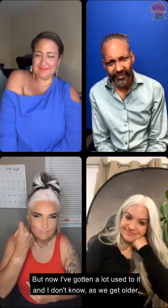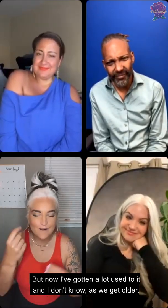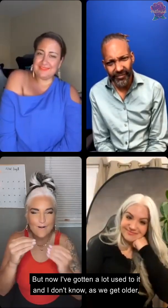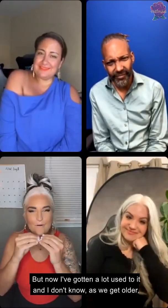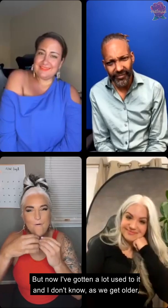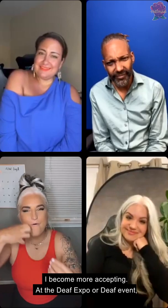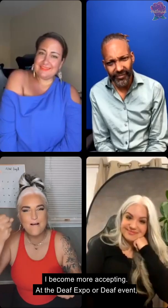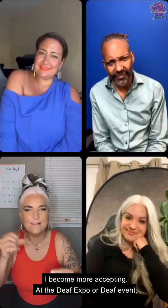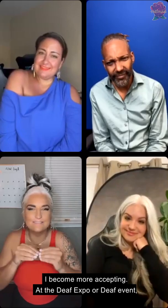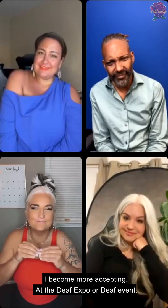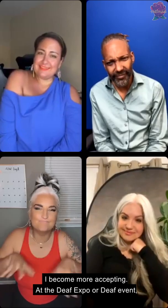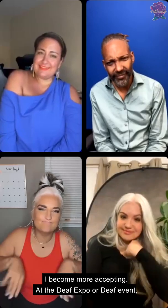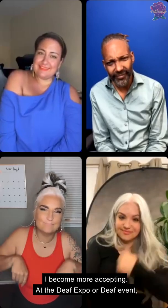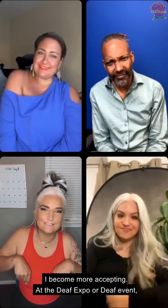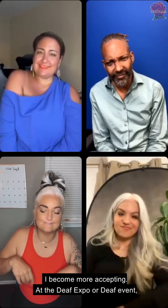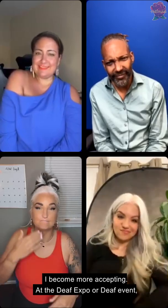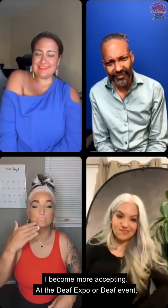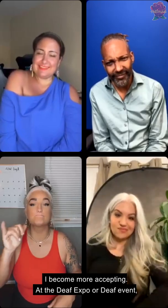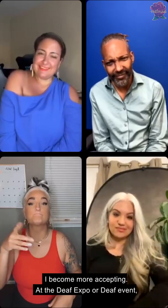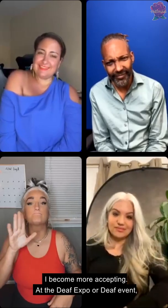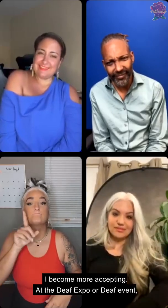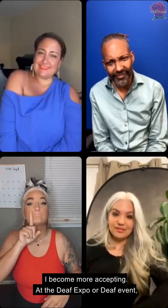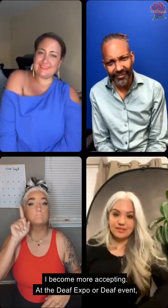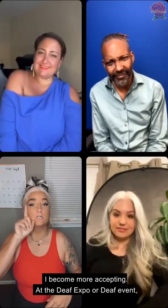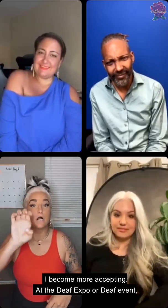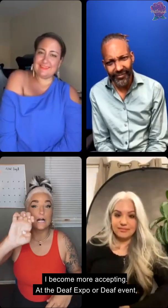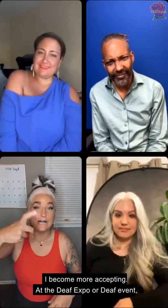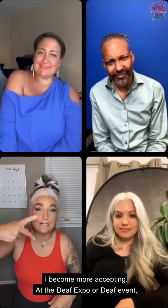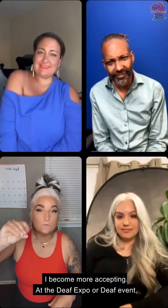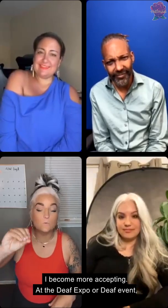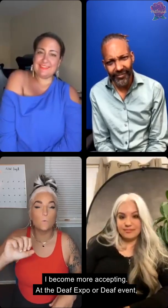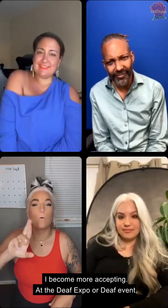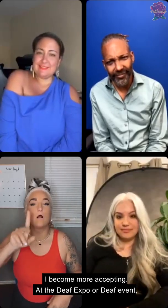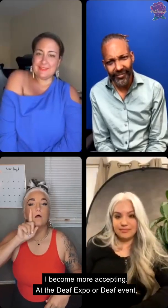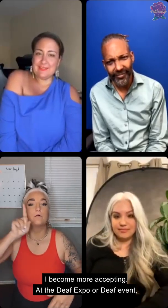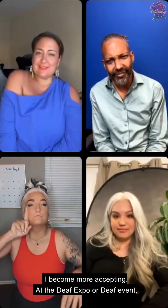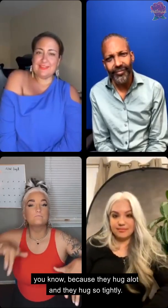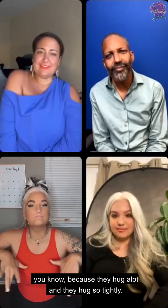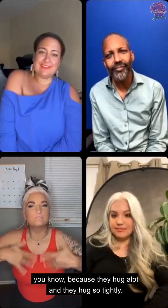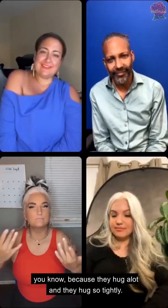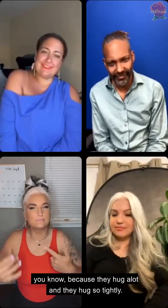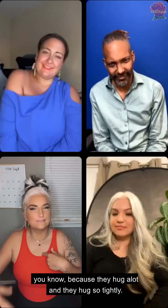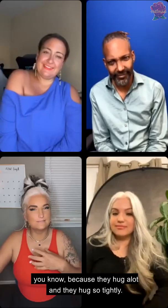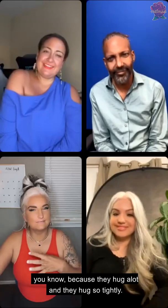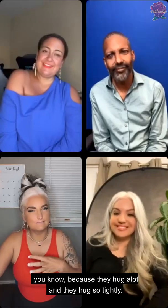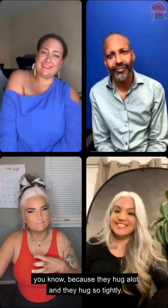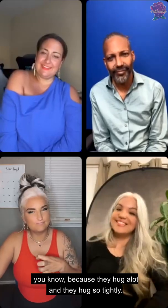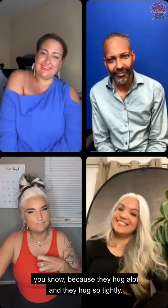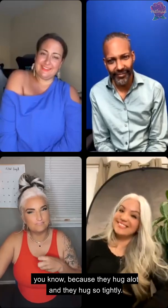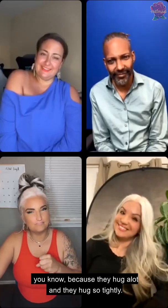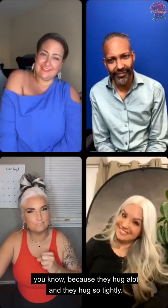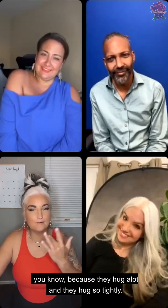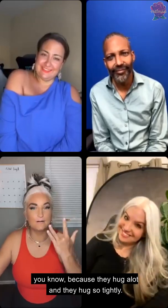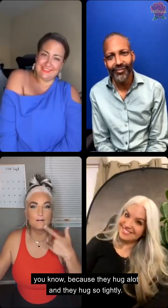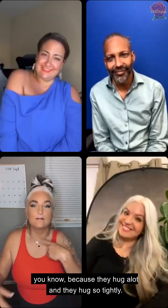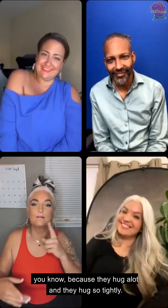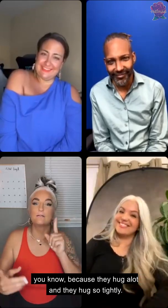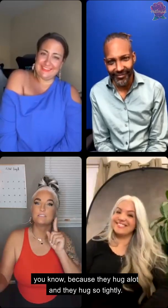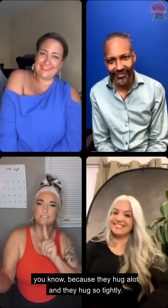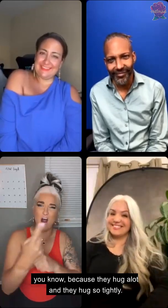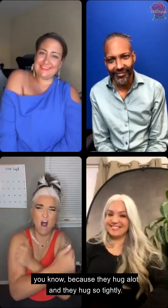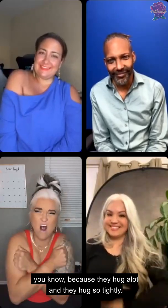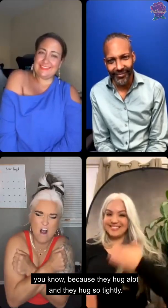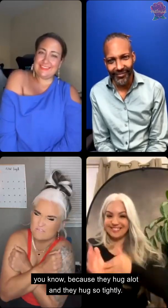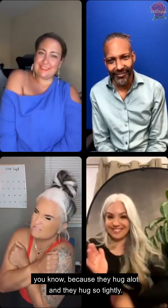and I don't know. As we get older, I become more accepting. At a deaf expo or a deaf event, ugh, I hate them because they